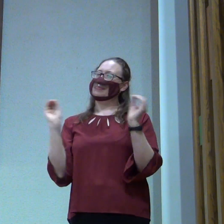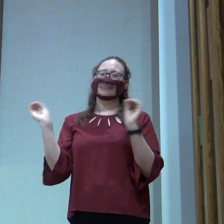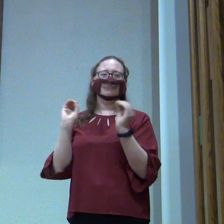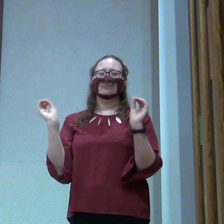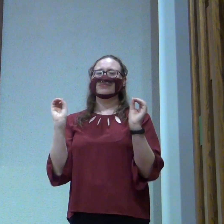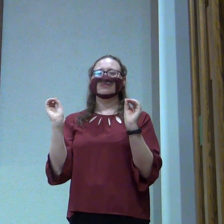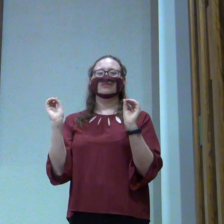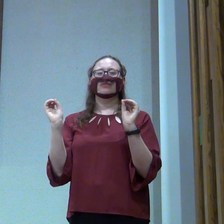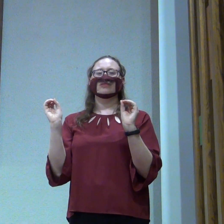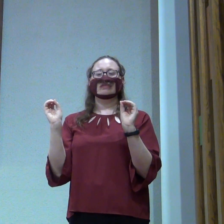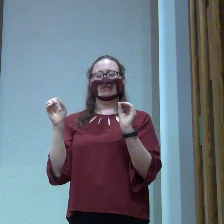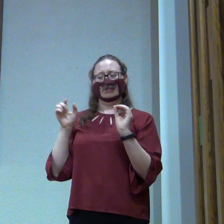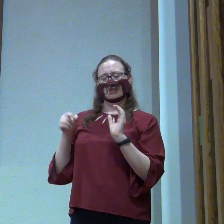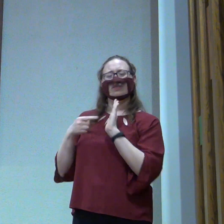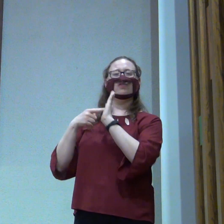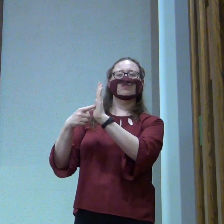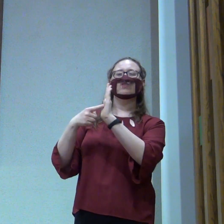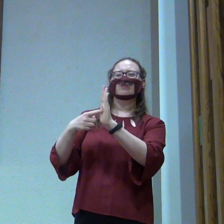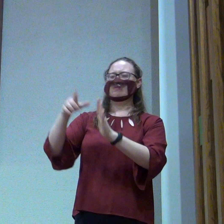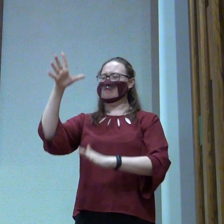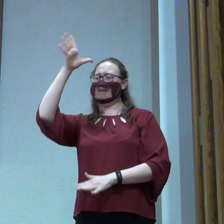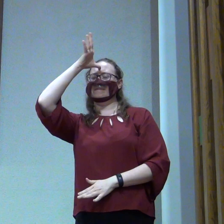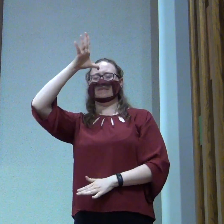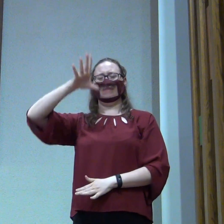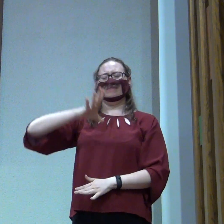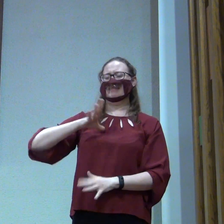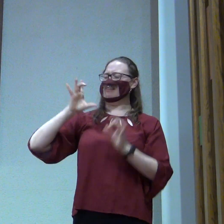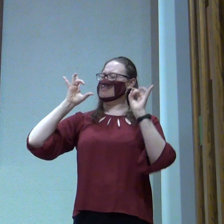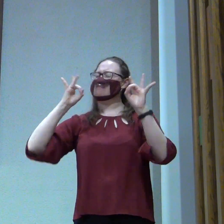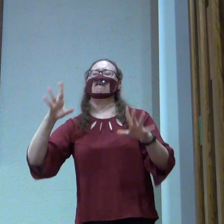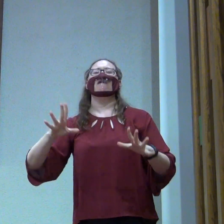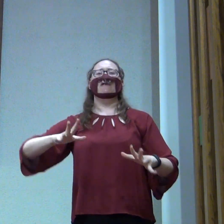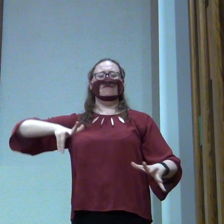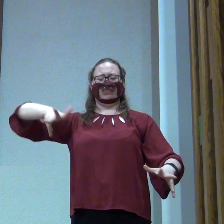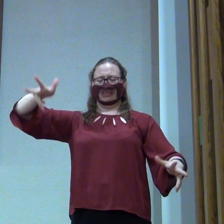apart from the cruel hand of man.